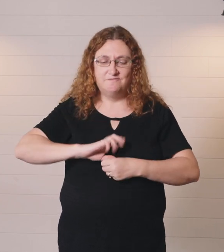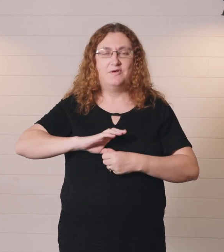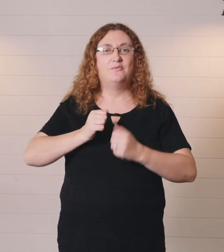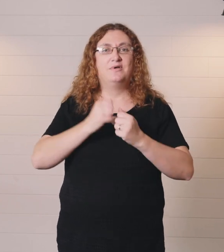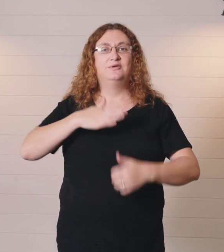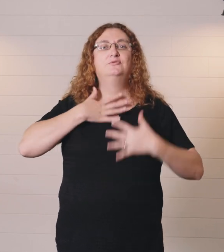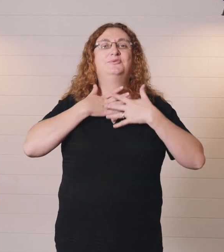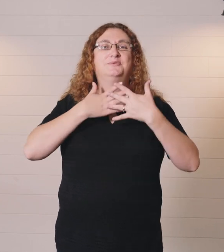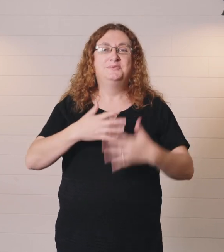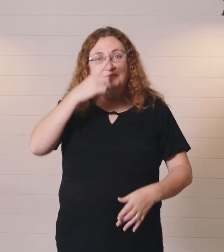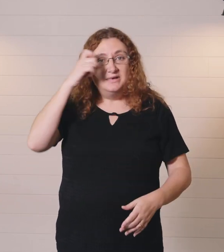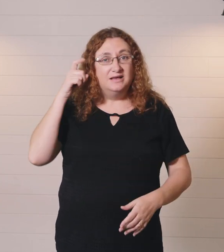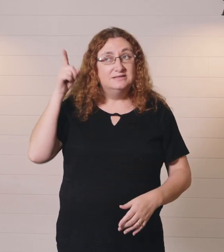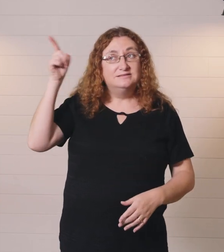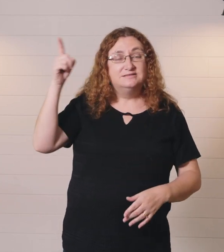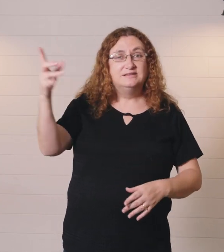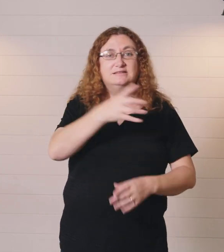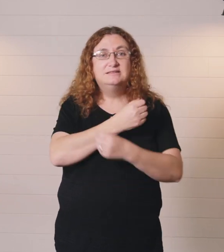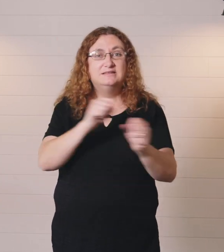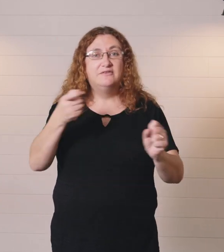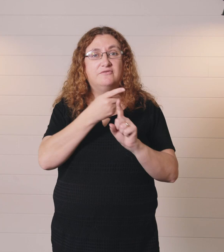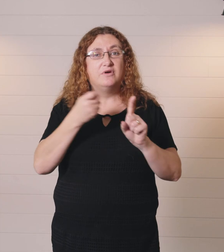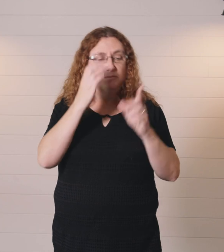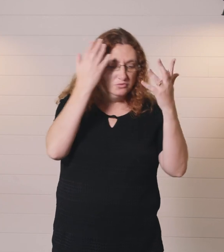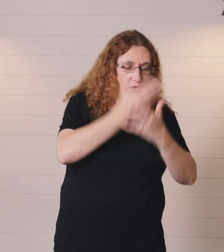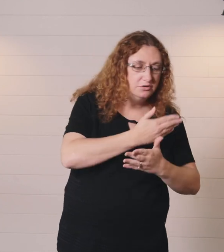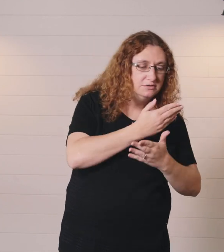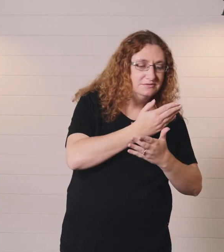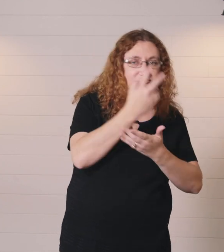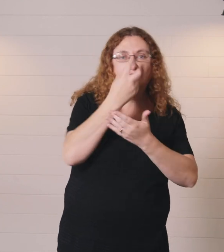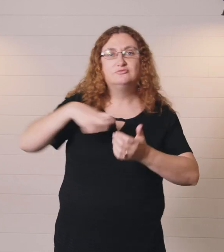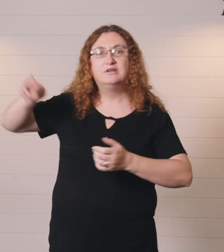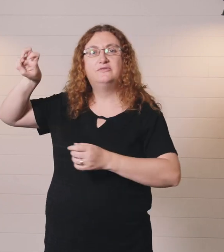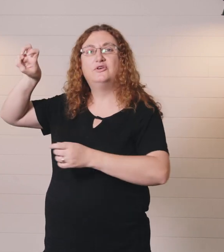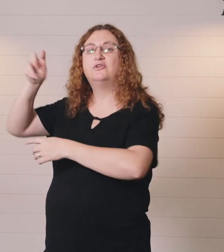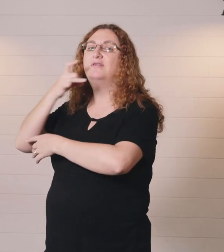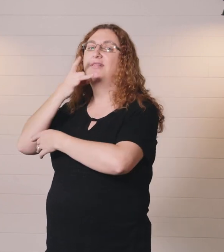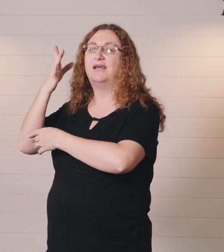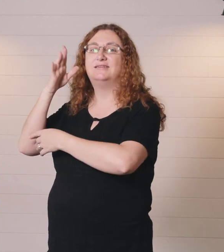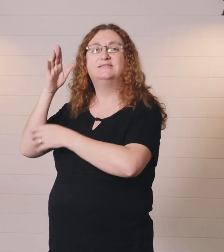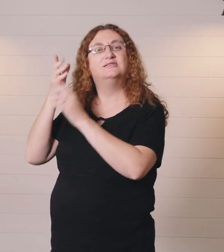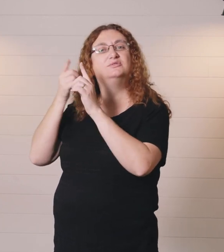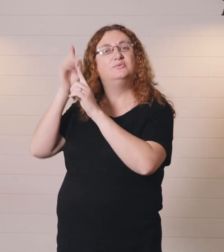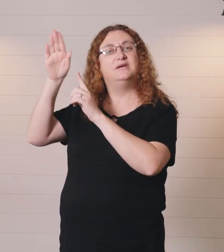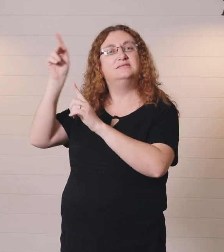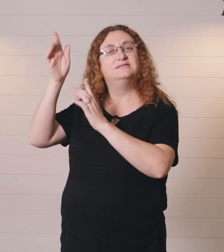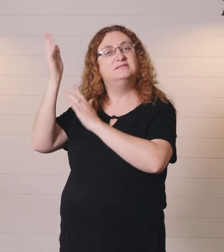with joy. For he has rescued us from the kingdom of darkness and transferred us into the kingdom of